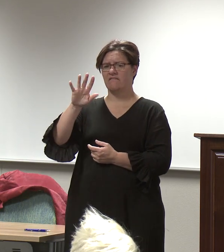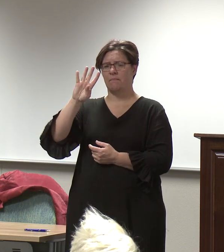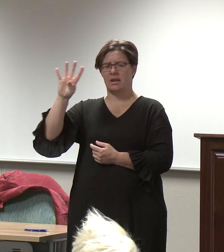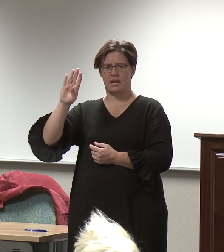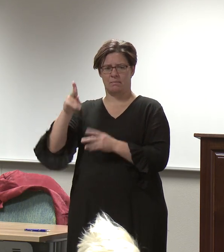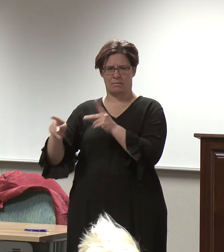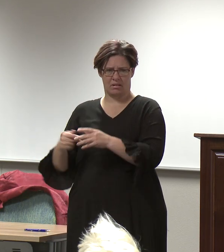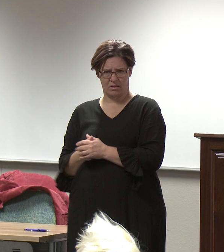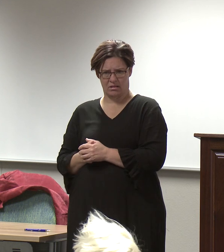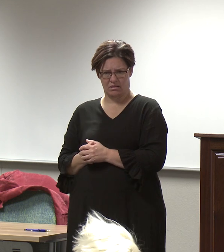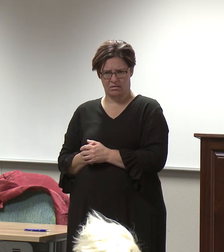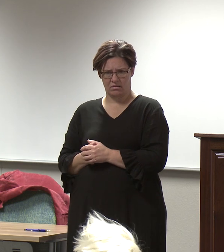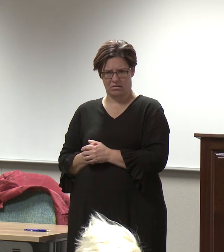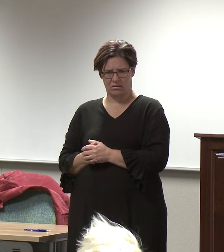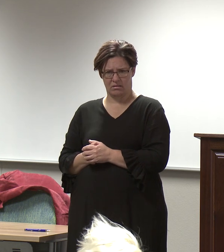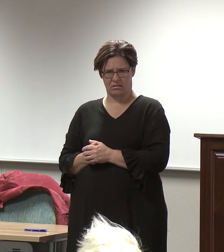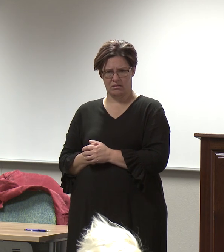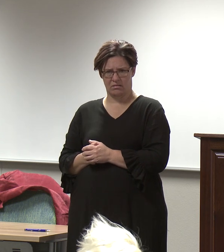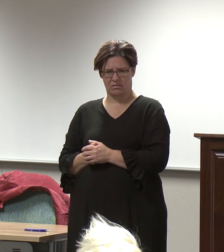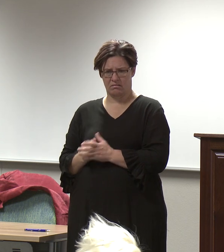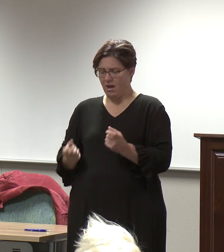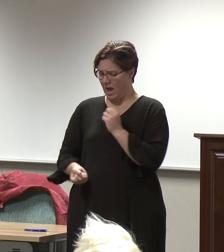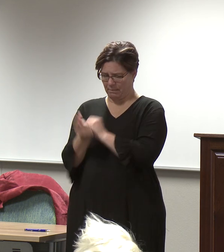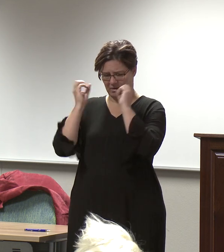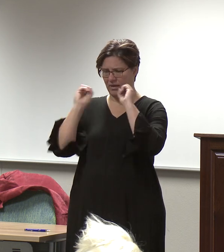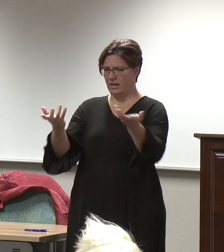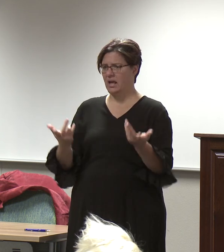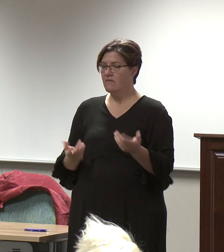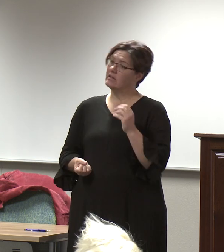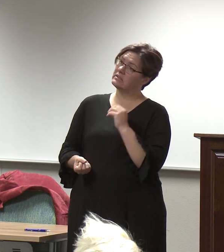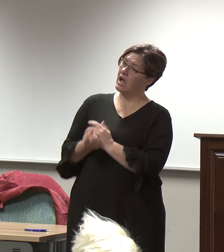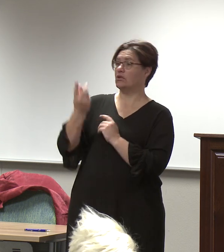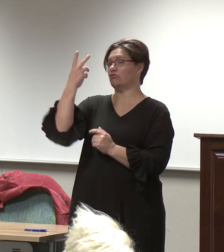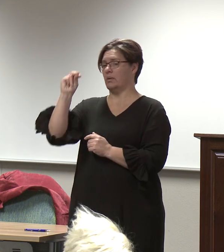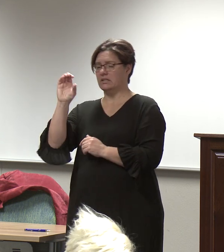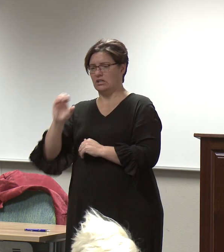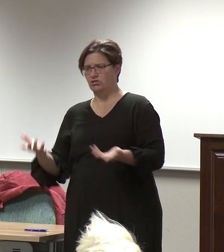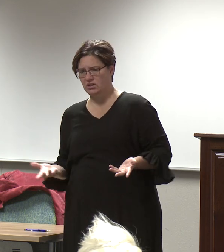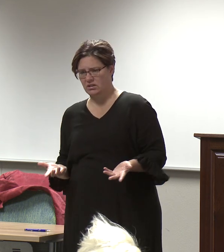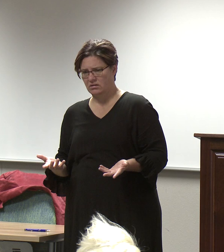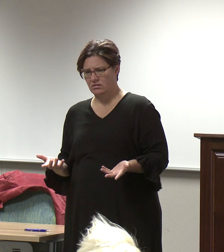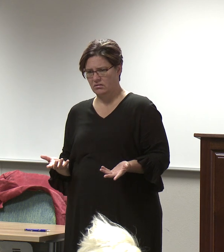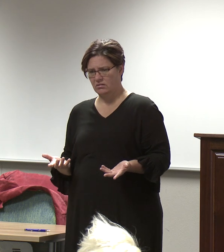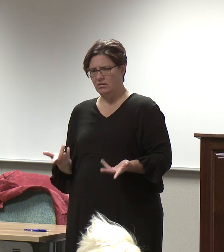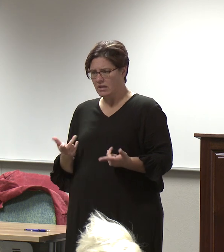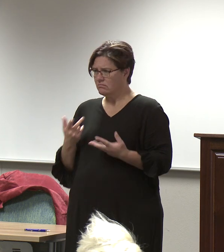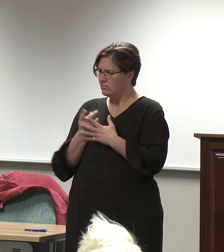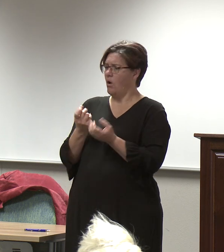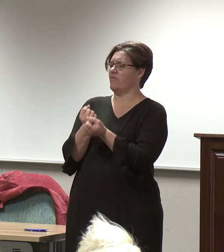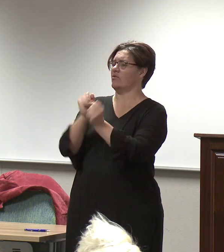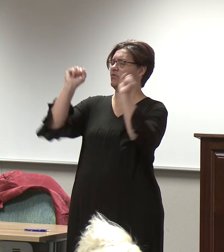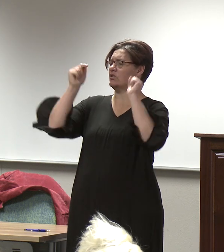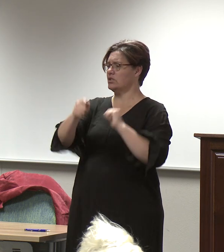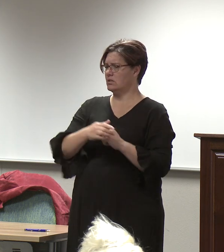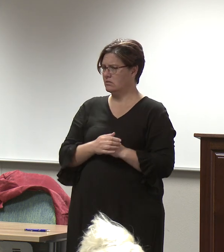people? Nothing happens. I mean, if it were the beginning of the 20th century, that was a justification for the Russian Revolution. Mm-hmm.